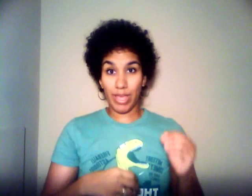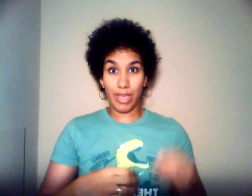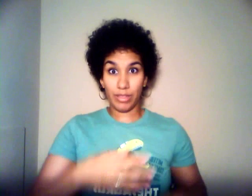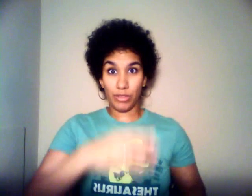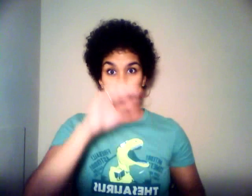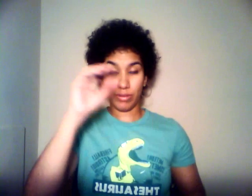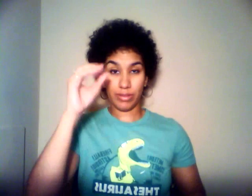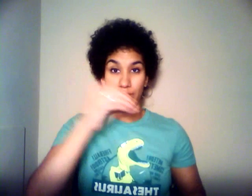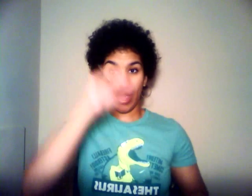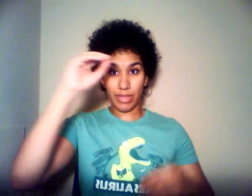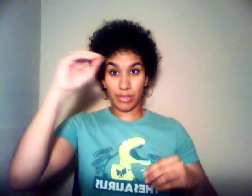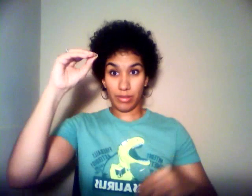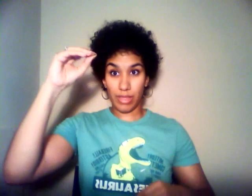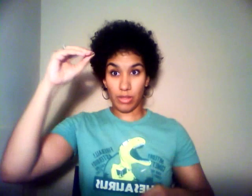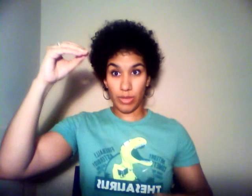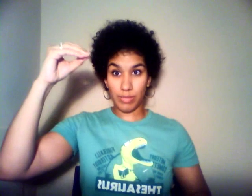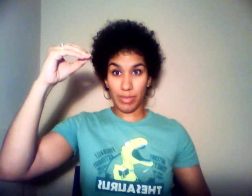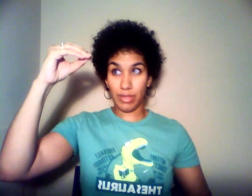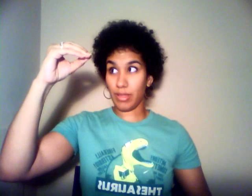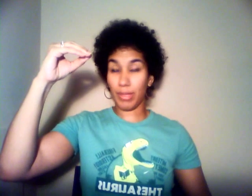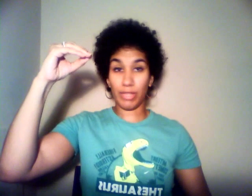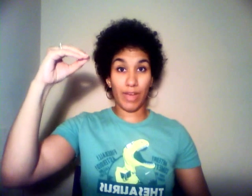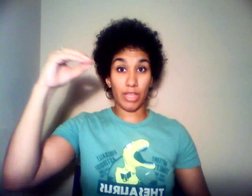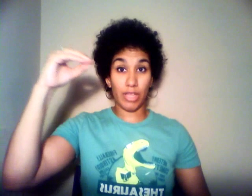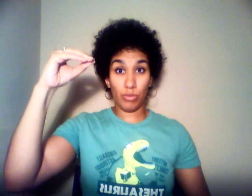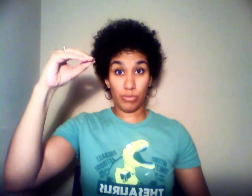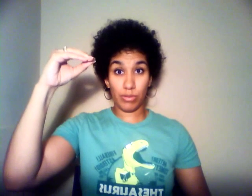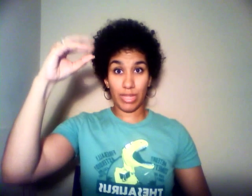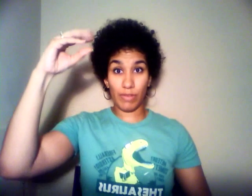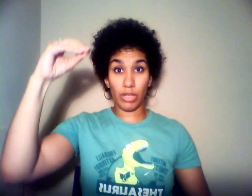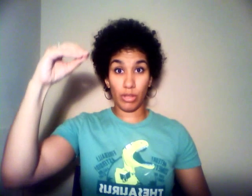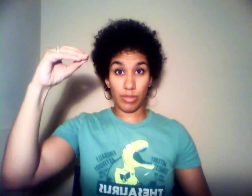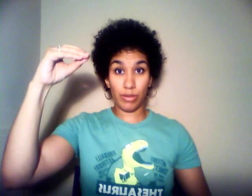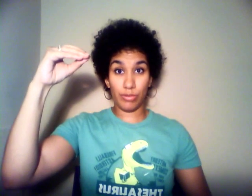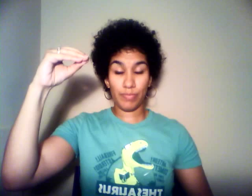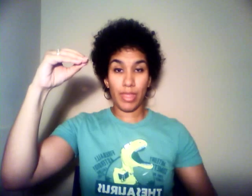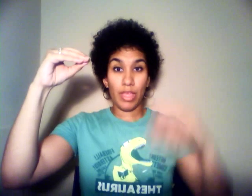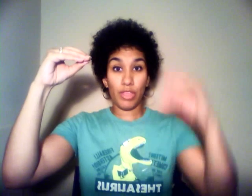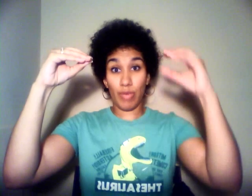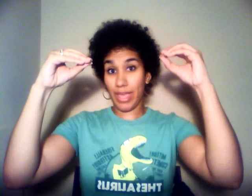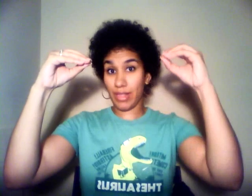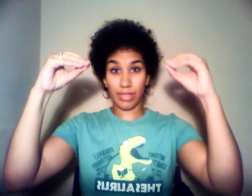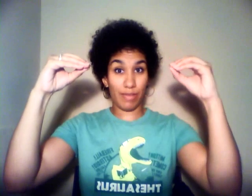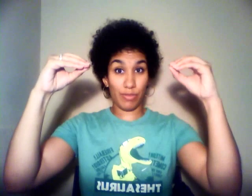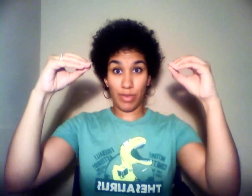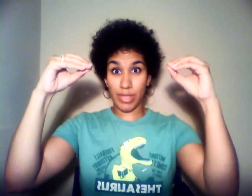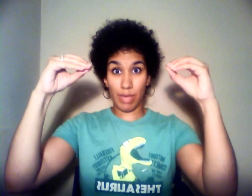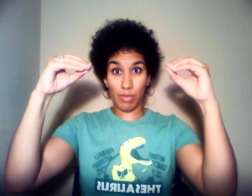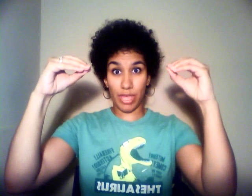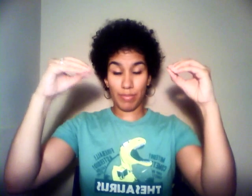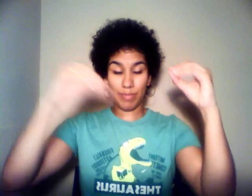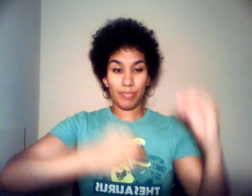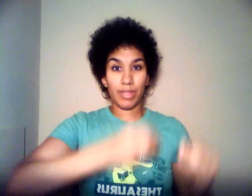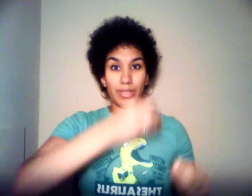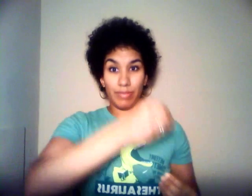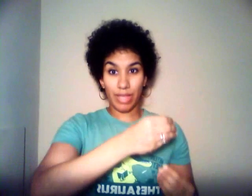right-handed, your left hand is going to be a modified O, kind of a closed O. Your right hand is going to have the very same shape. Left hand on